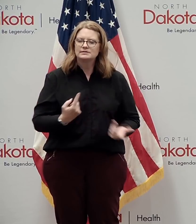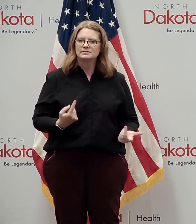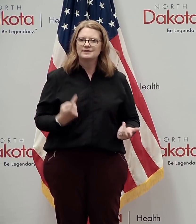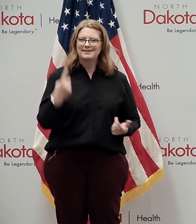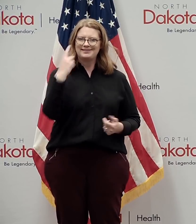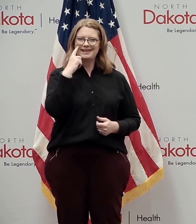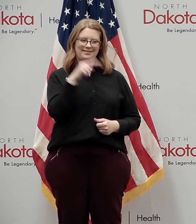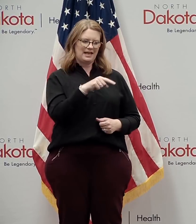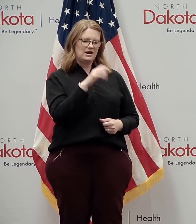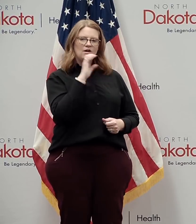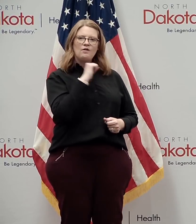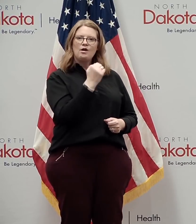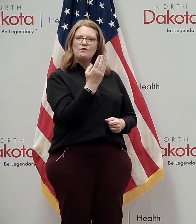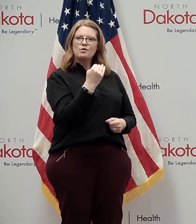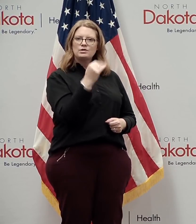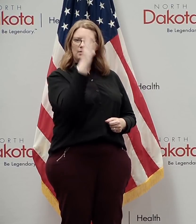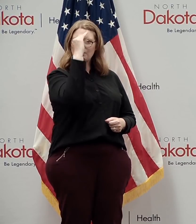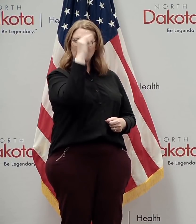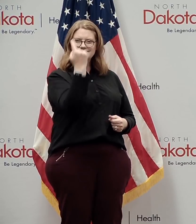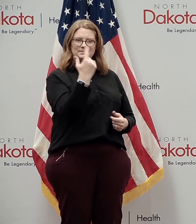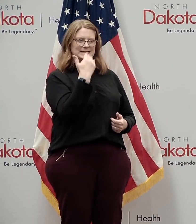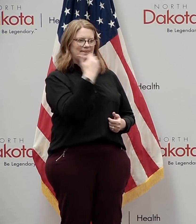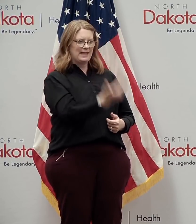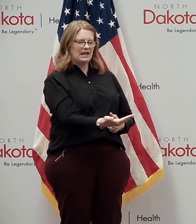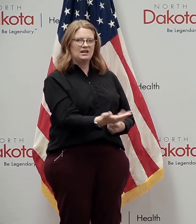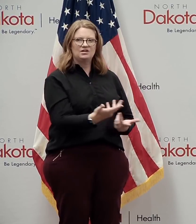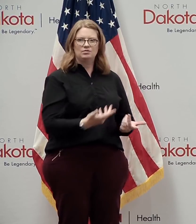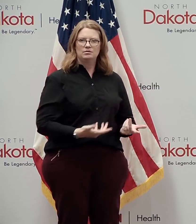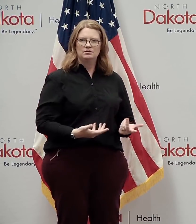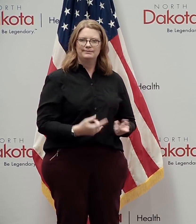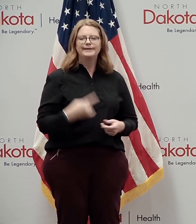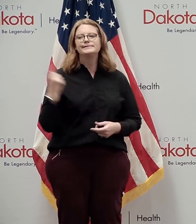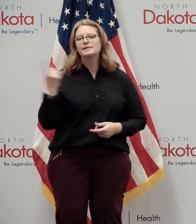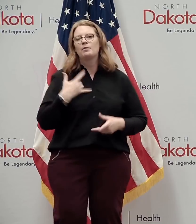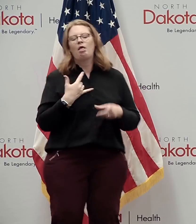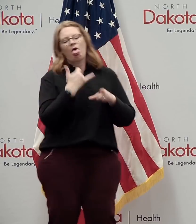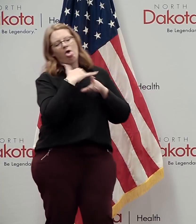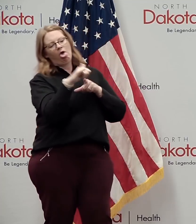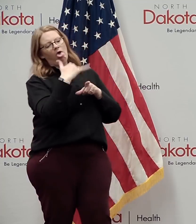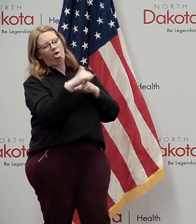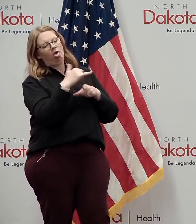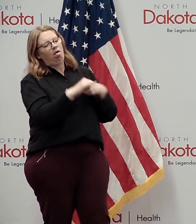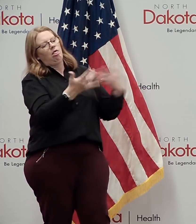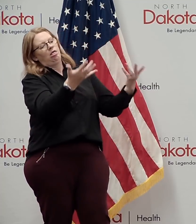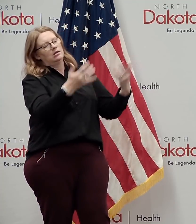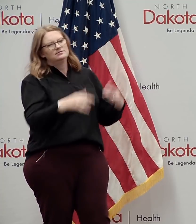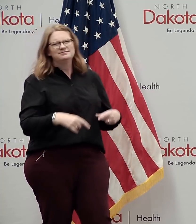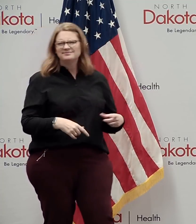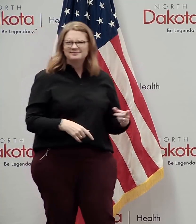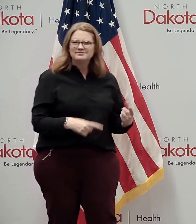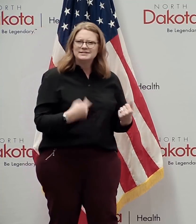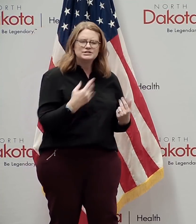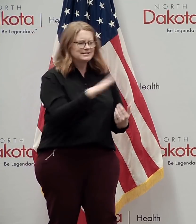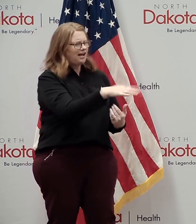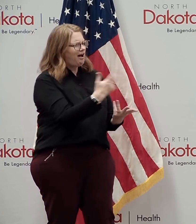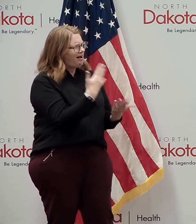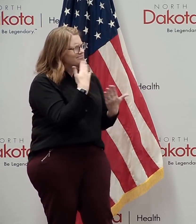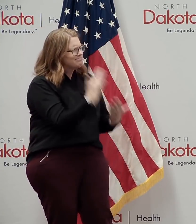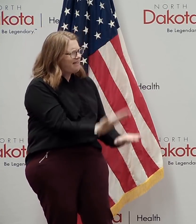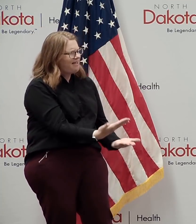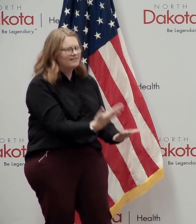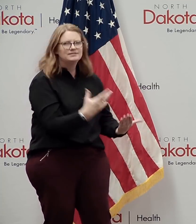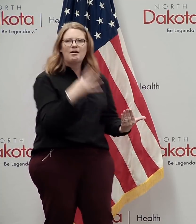14-year-old boy, if someone had said thank you to him versus the opposite. See if you can make someone's day by telling them thank you for wearing a